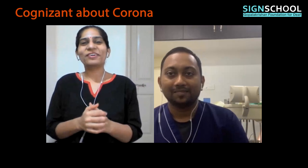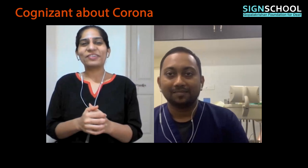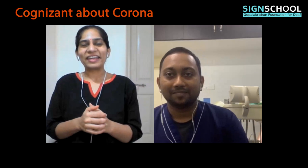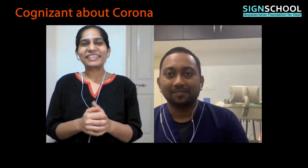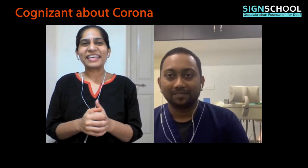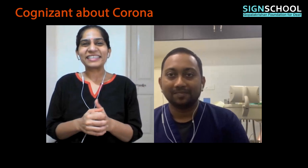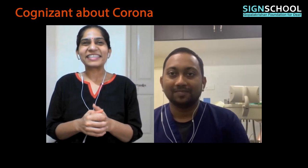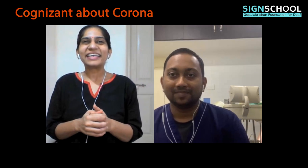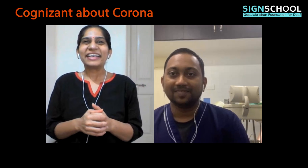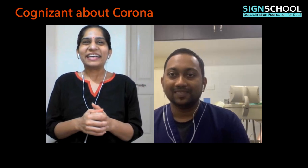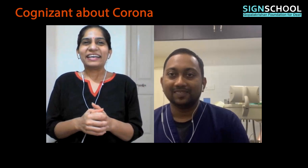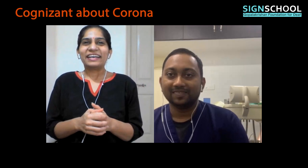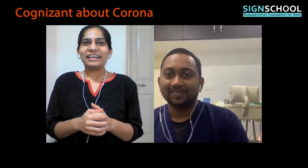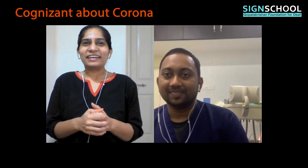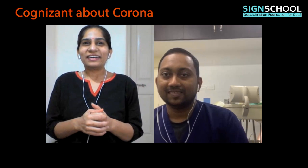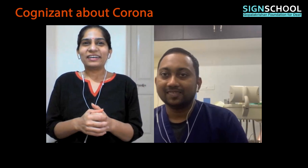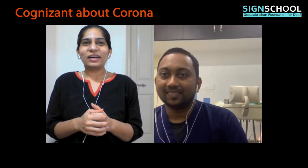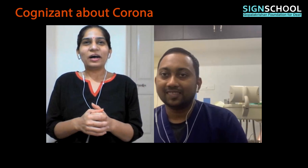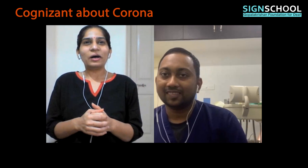All right, yes.